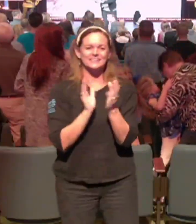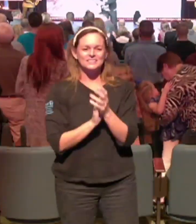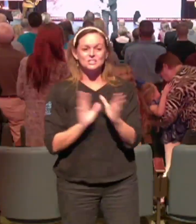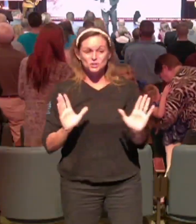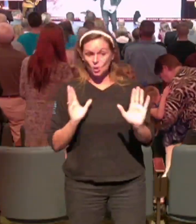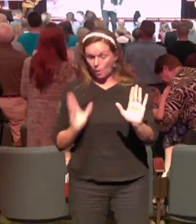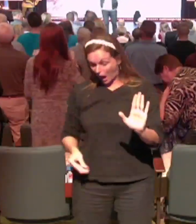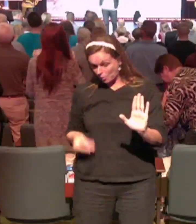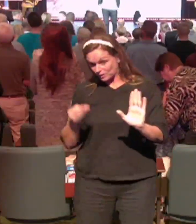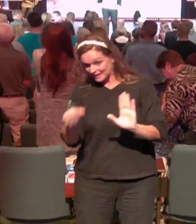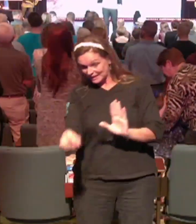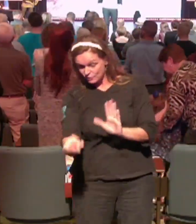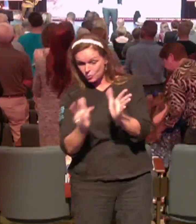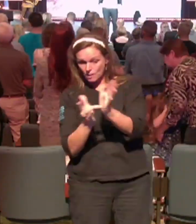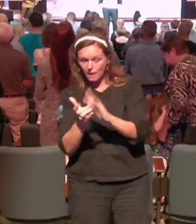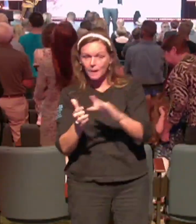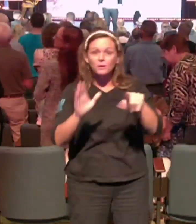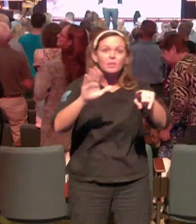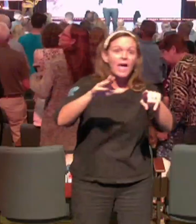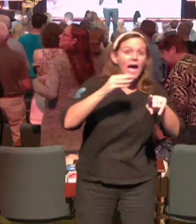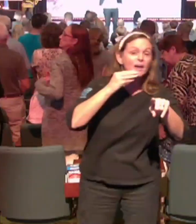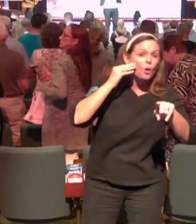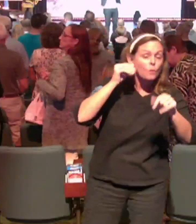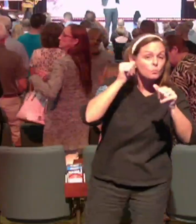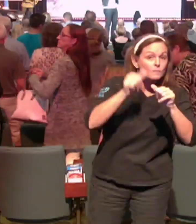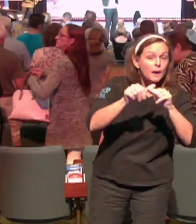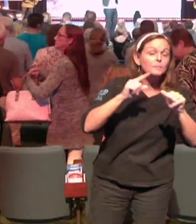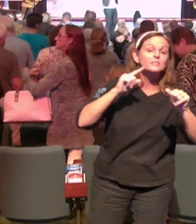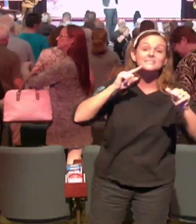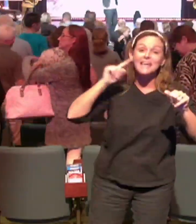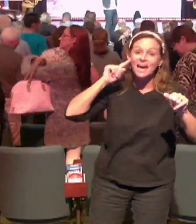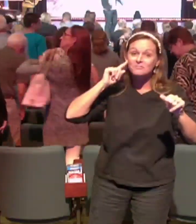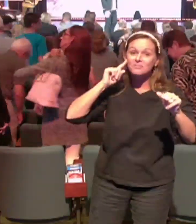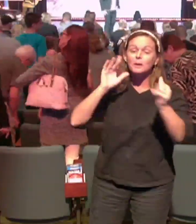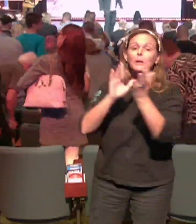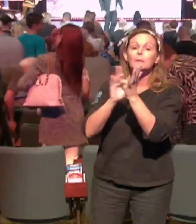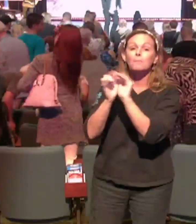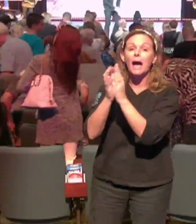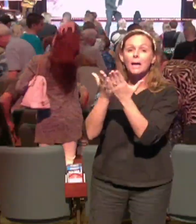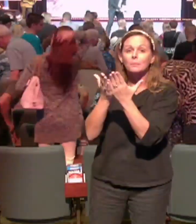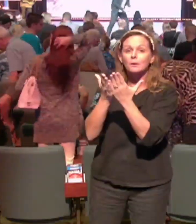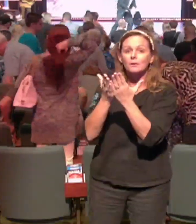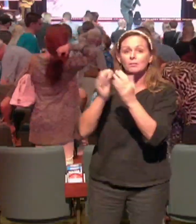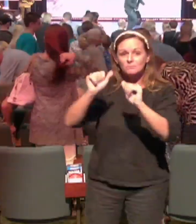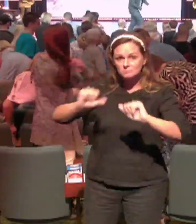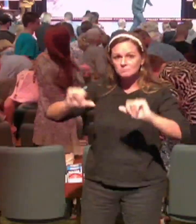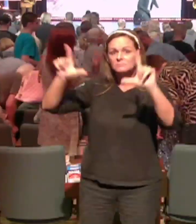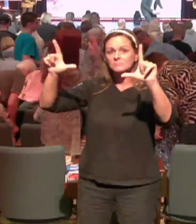pray and I want to give you something. We love you guys. Have a beautiful weekend, Jesus. We'll see you next weekend.